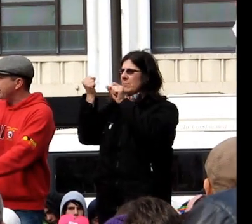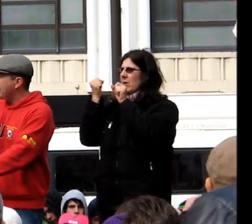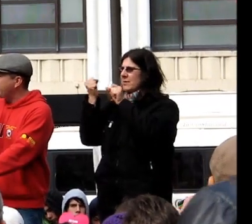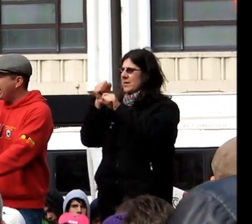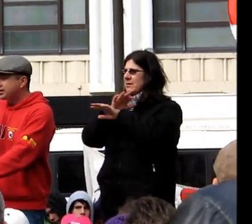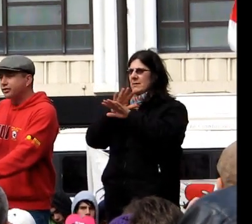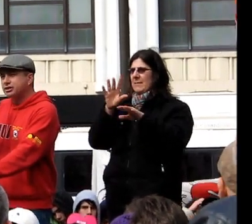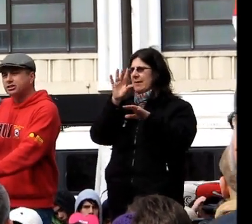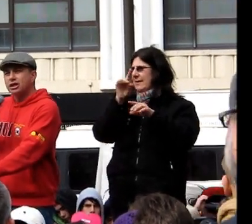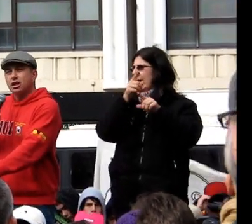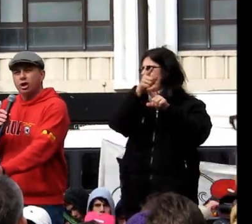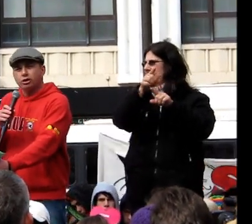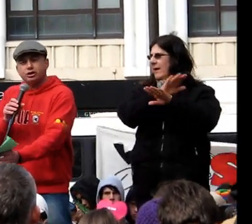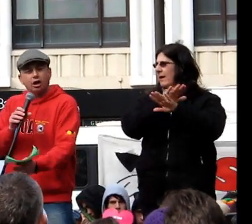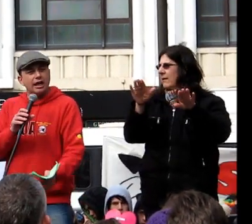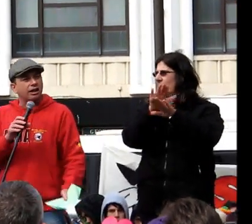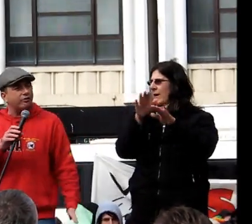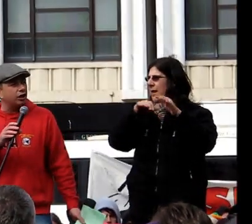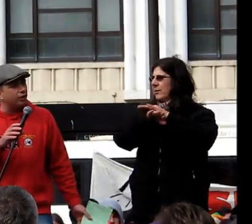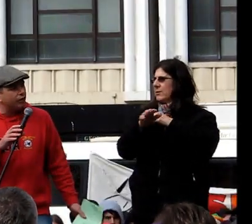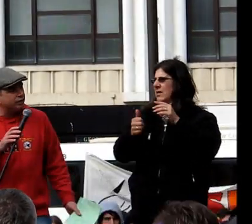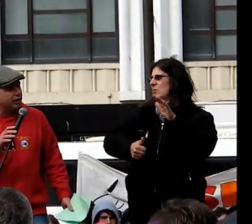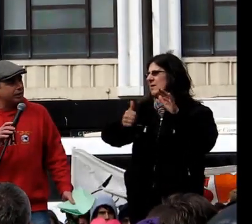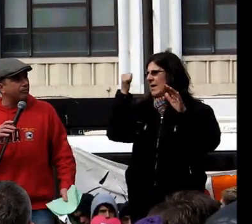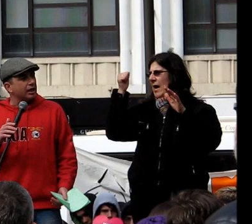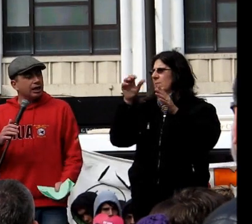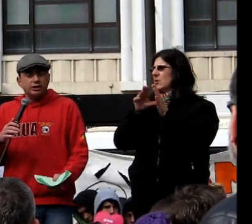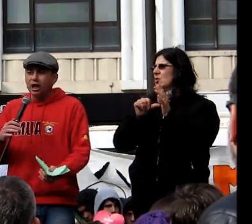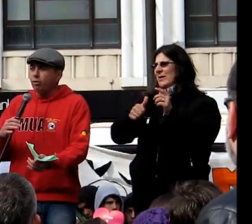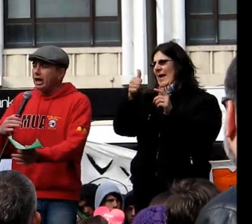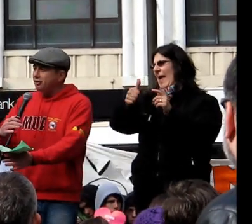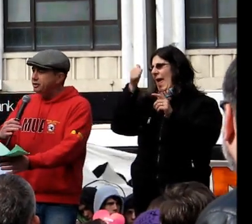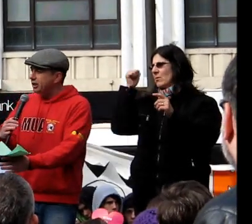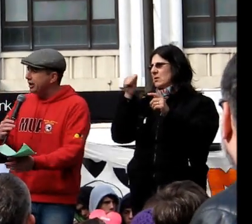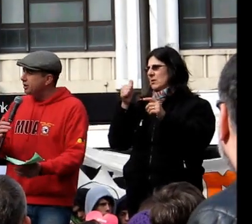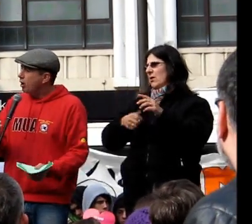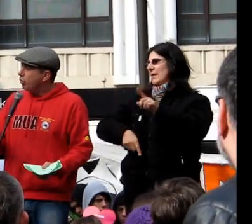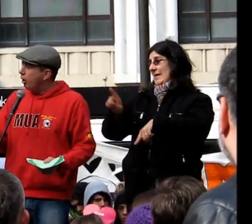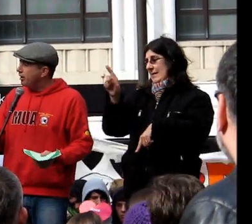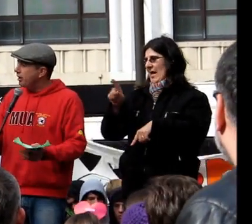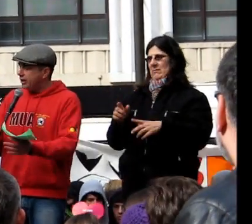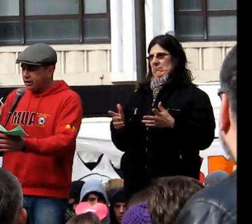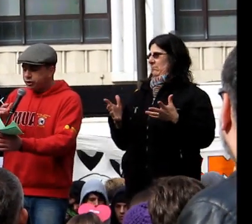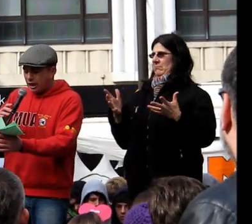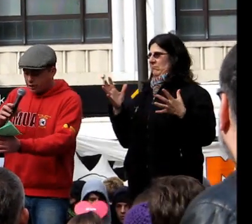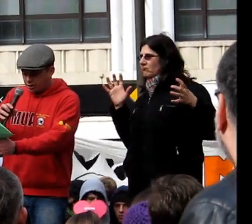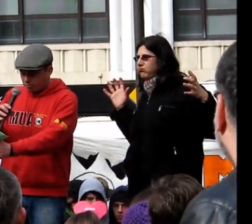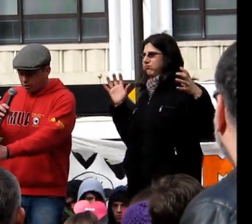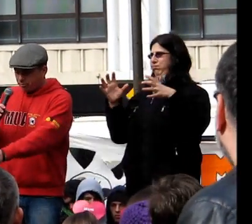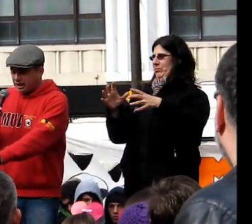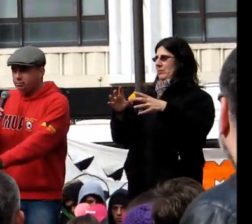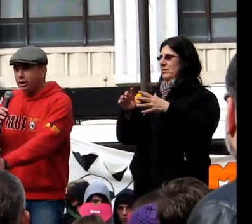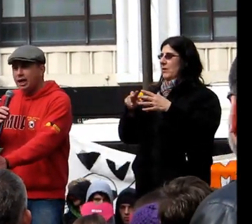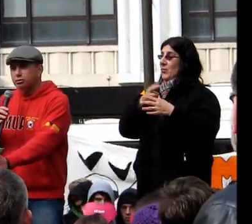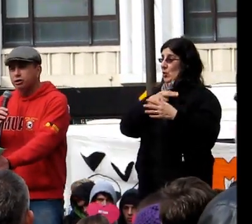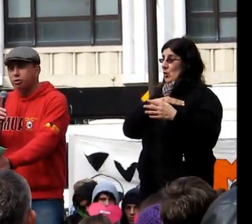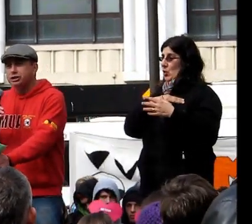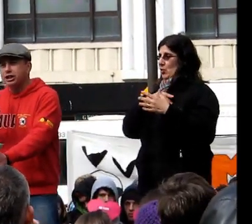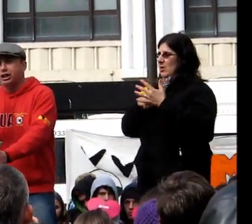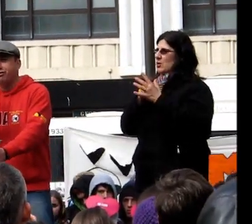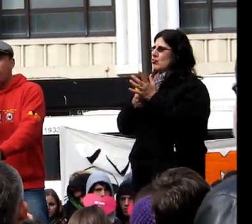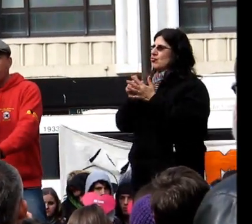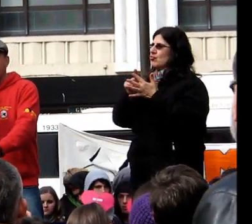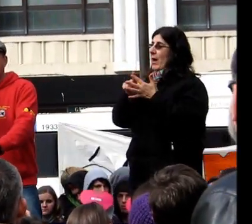against the gay activist who was shot out of the university. So we have seen what the trade union movement has been able